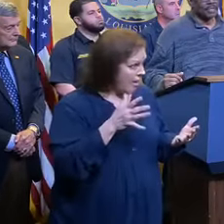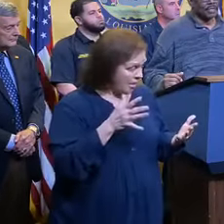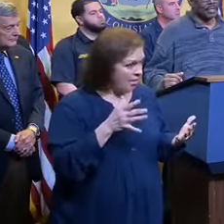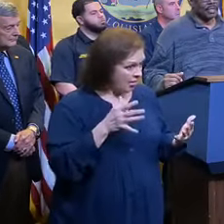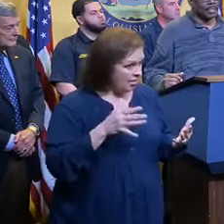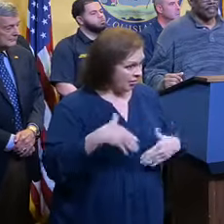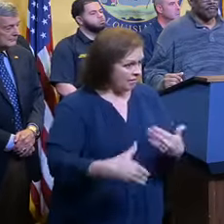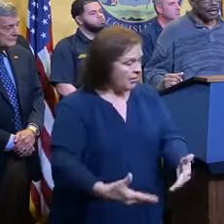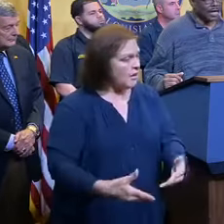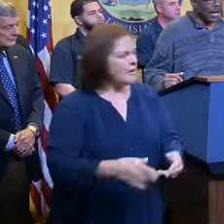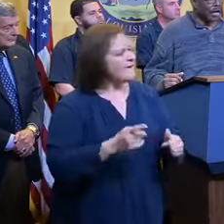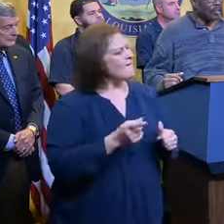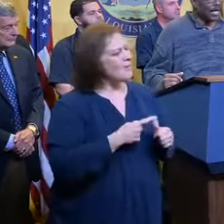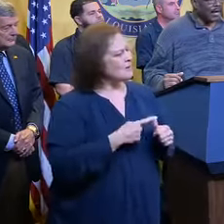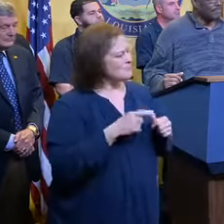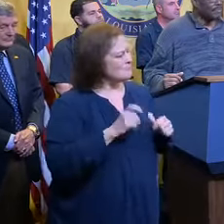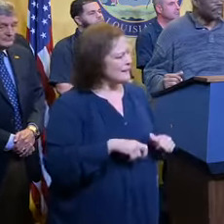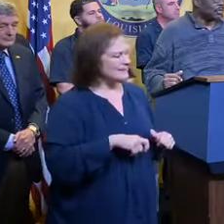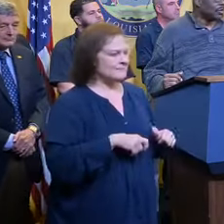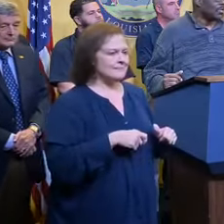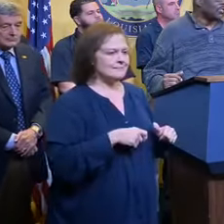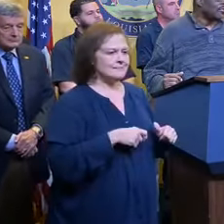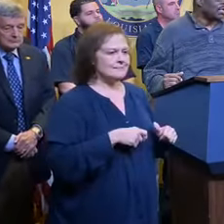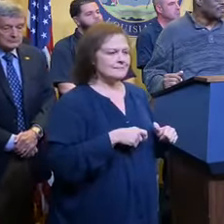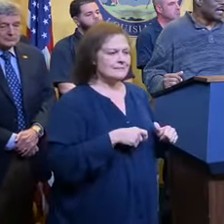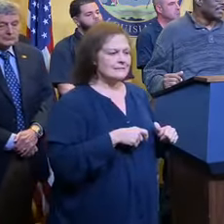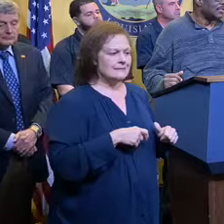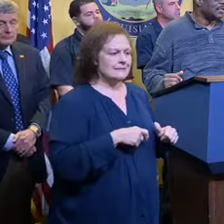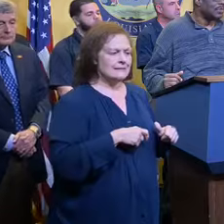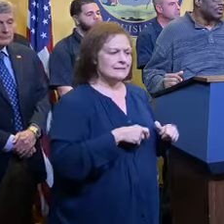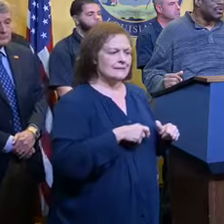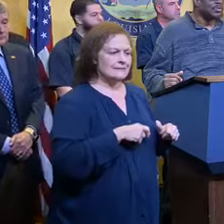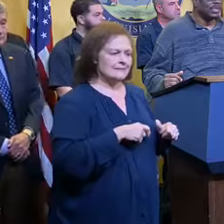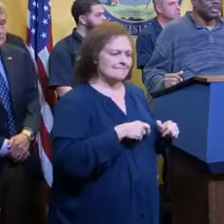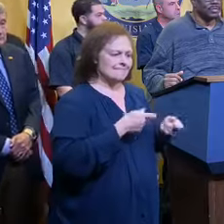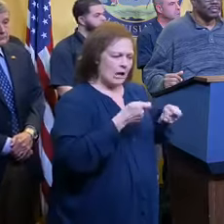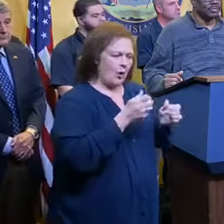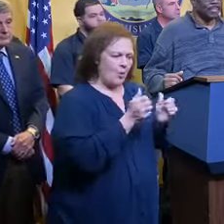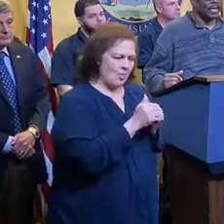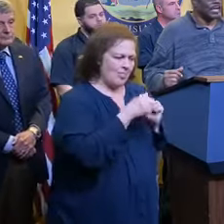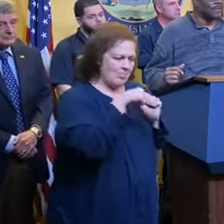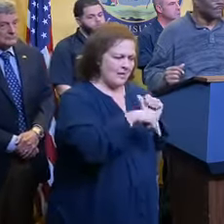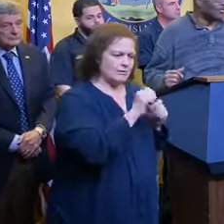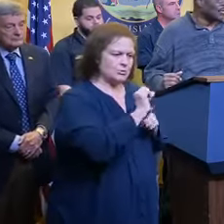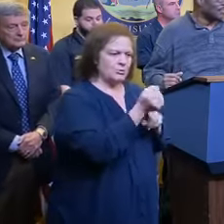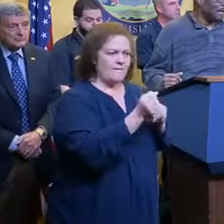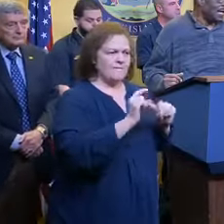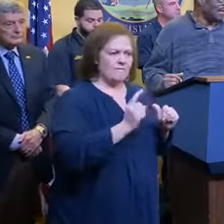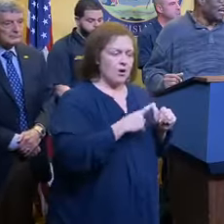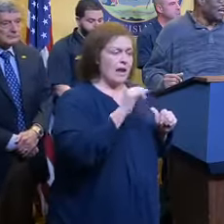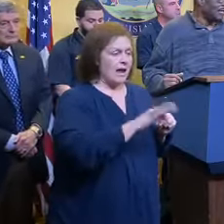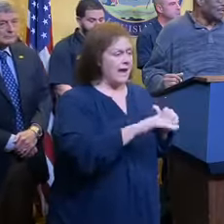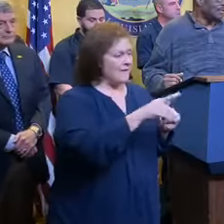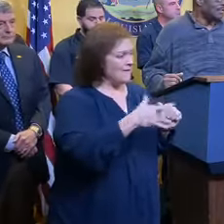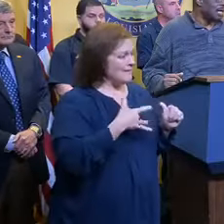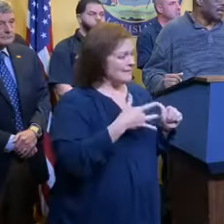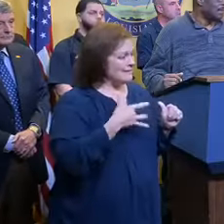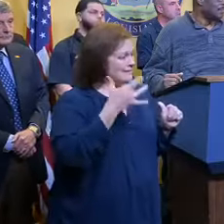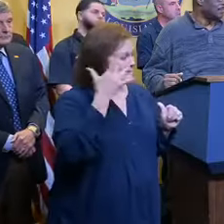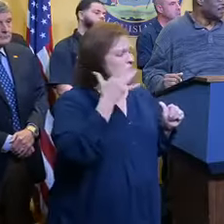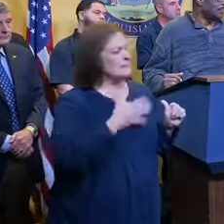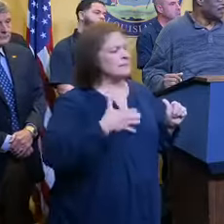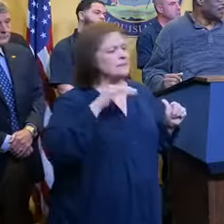this. But right now, we have to make sure we do get past it. So do what you need to do. If you are feeling bad,